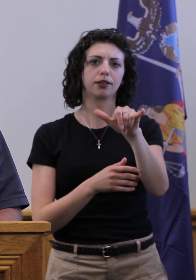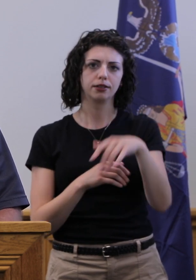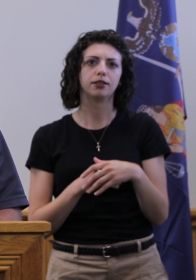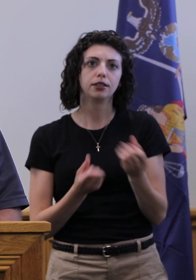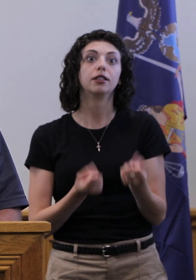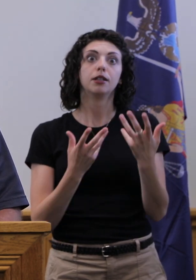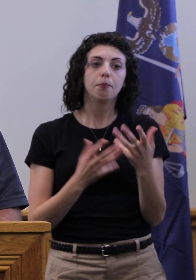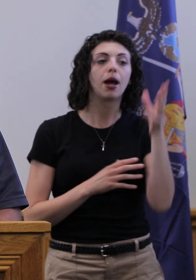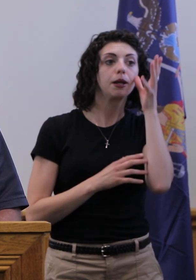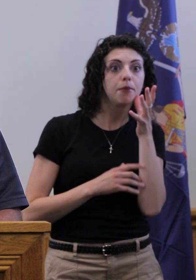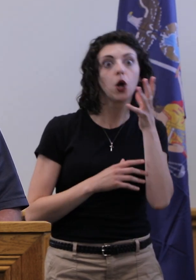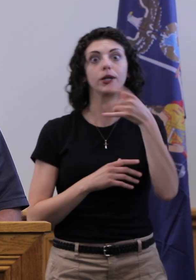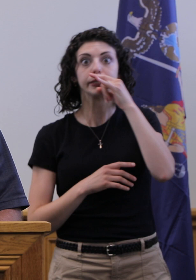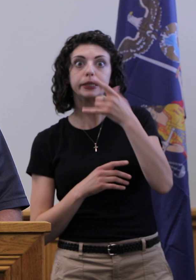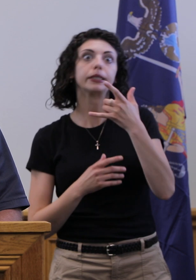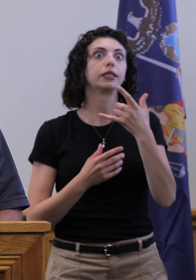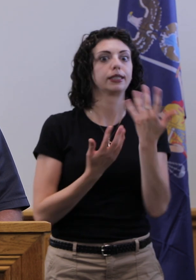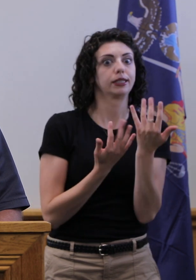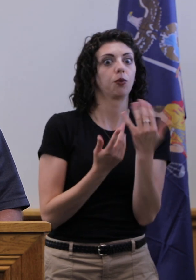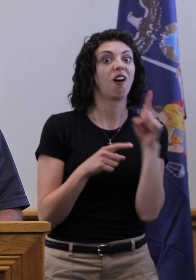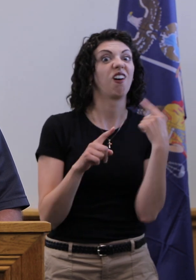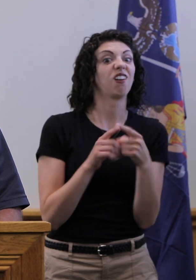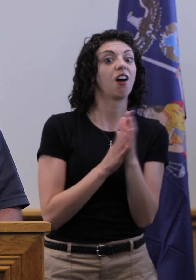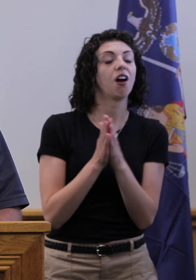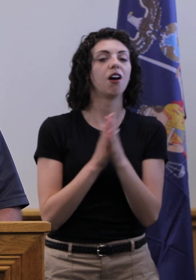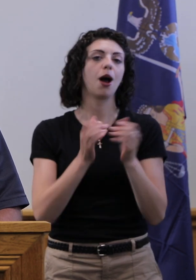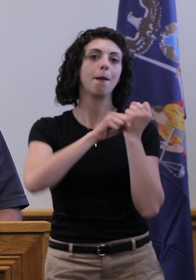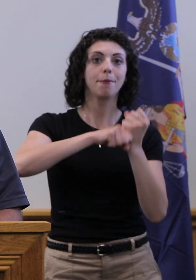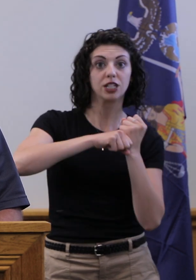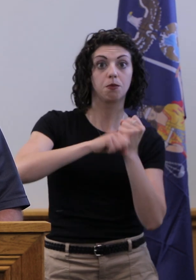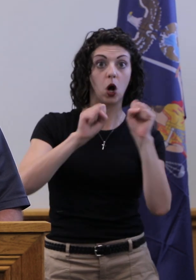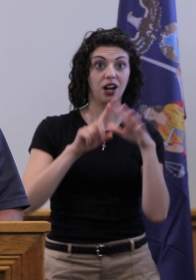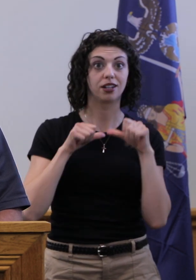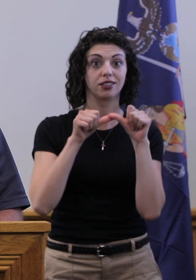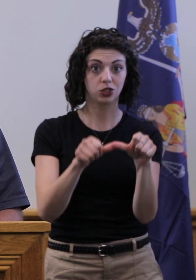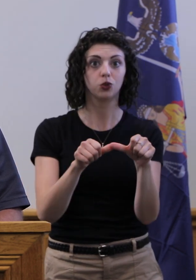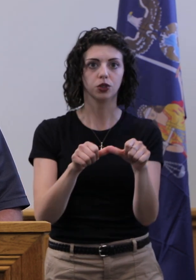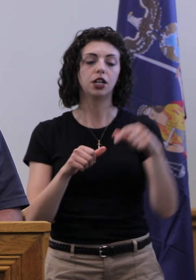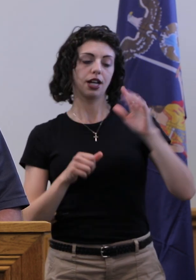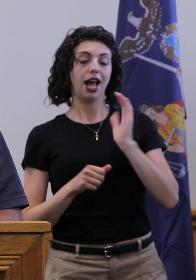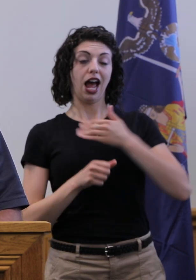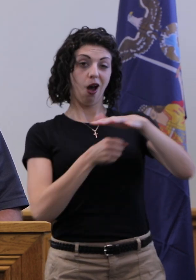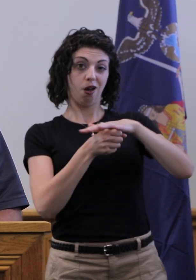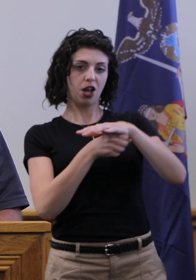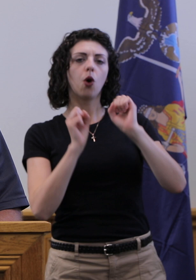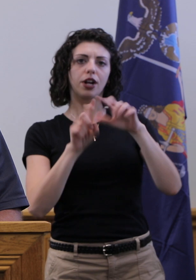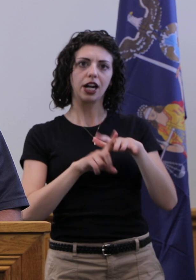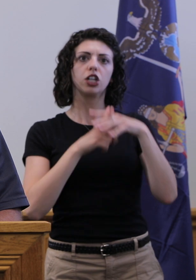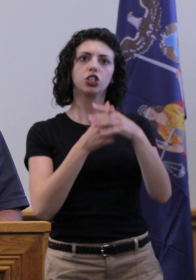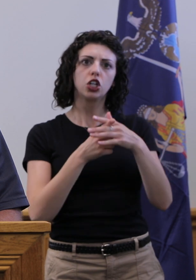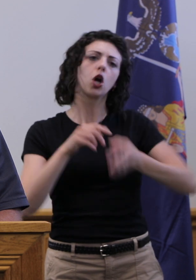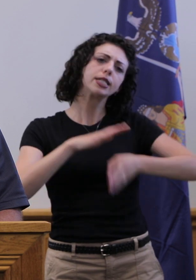been waiting for the day when baseball and softball can resume. Our region will be allowed to begin baseball, softball, soccer, and